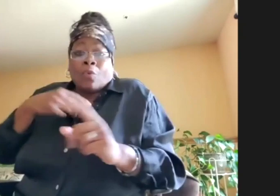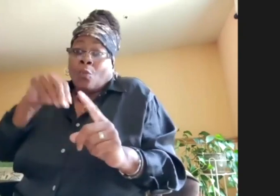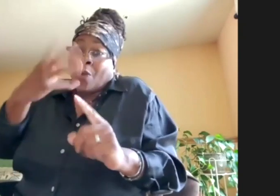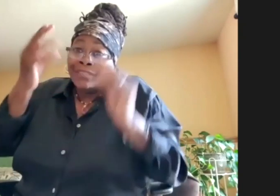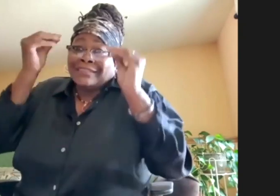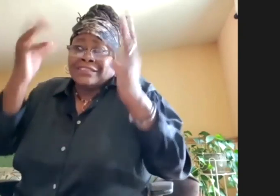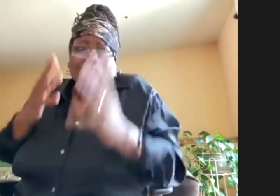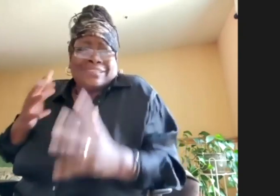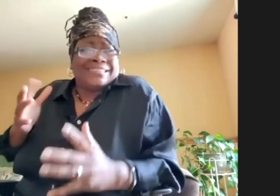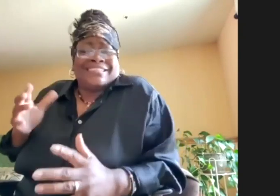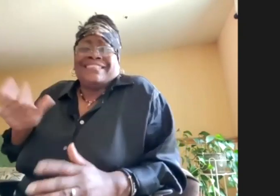remained the same for me.